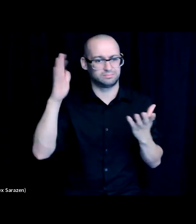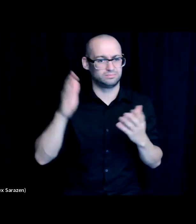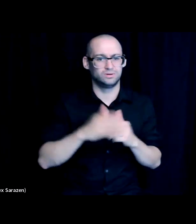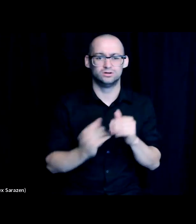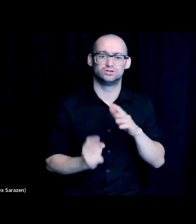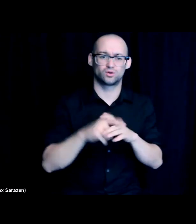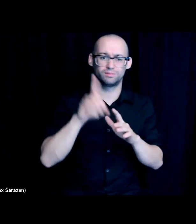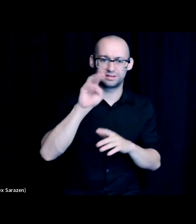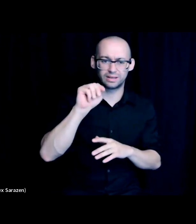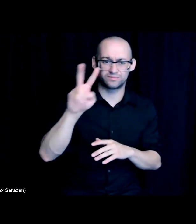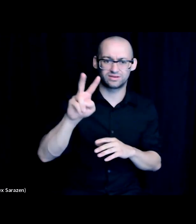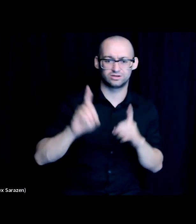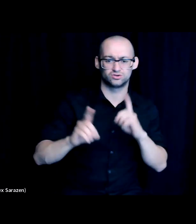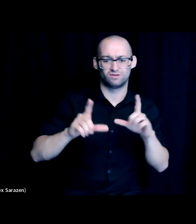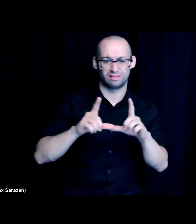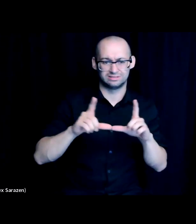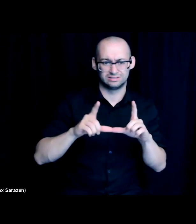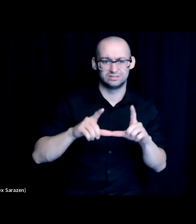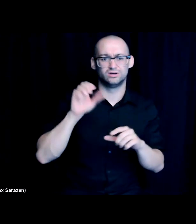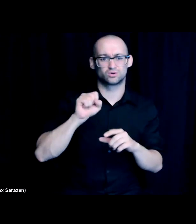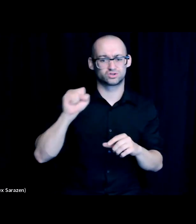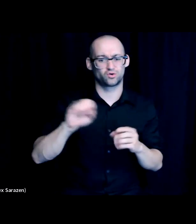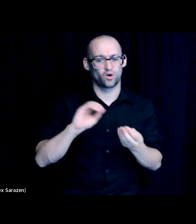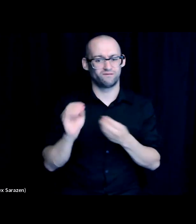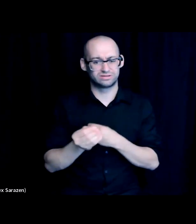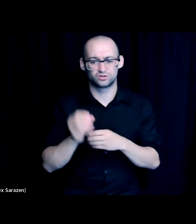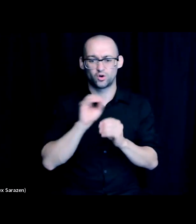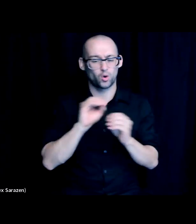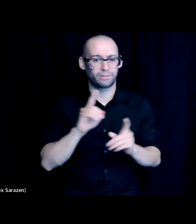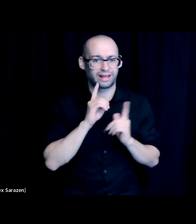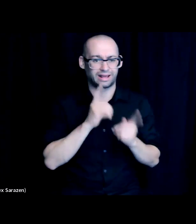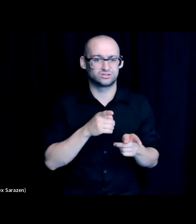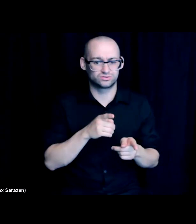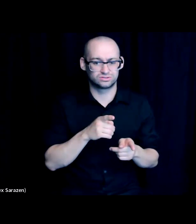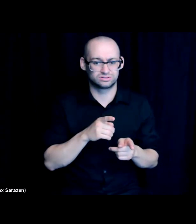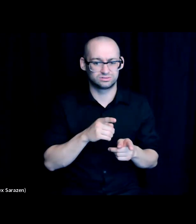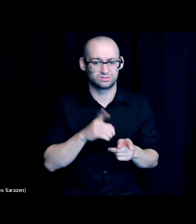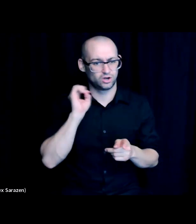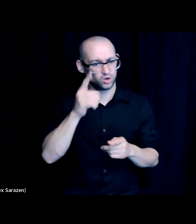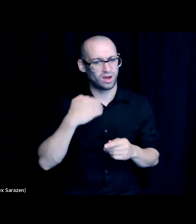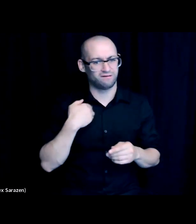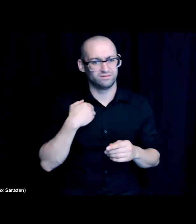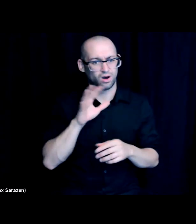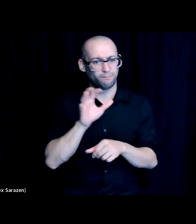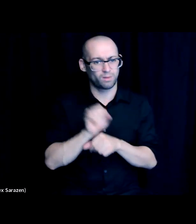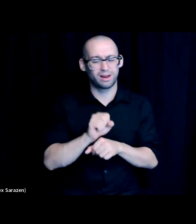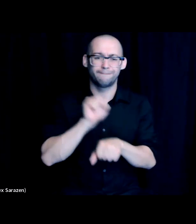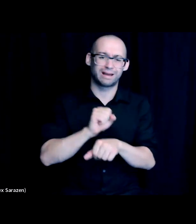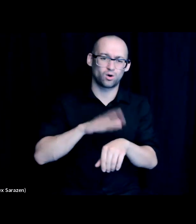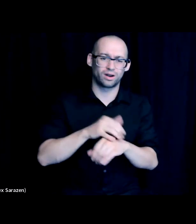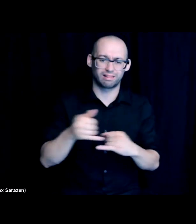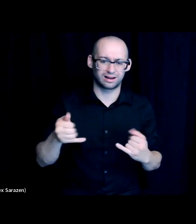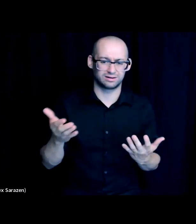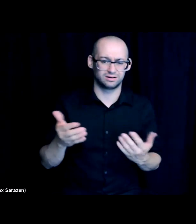or a driver's license or social security office. No one answers. There's like, do you have an appointment? Make an online appointment. And